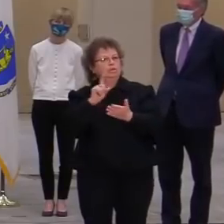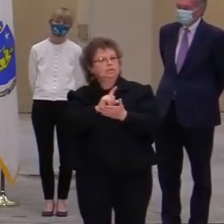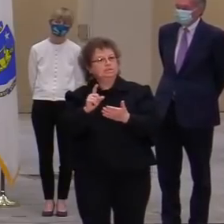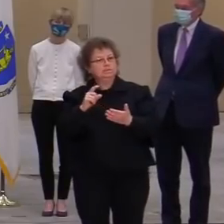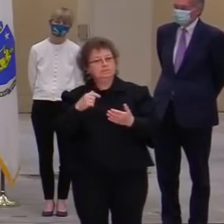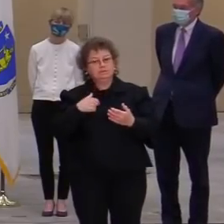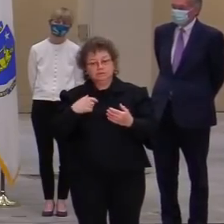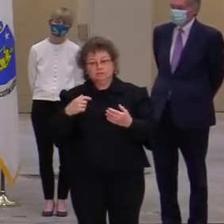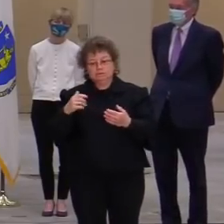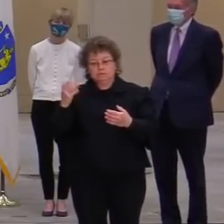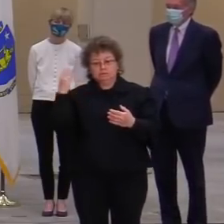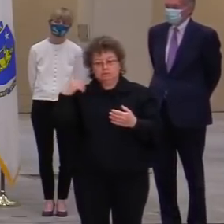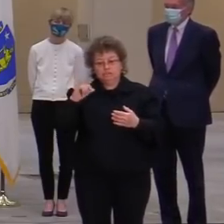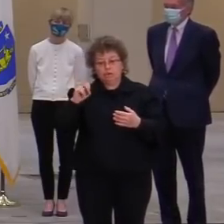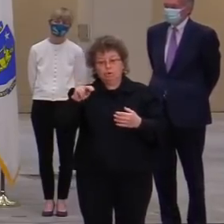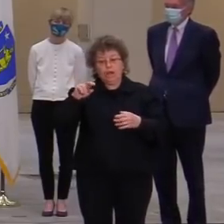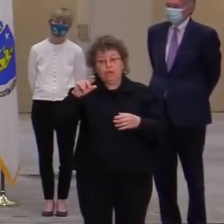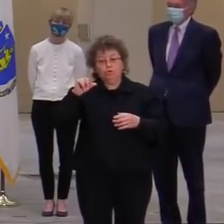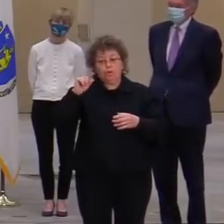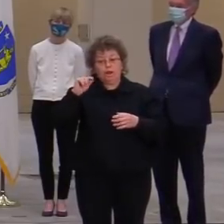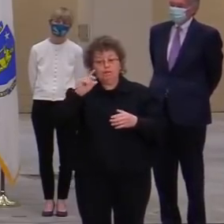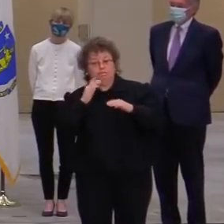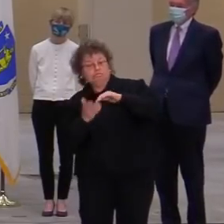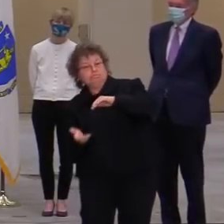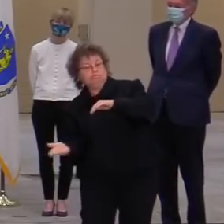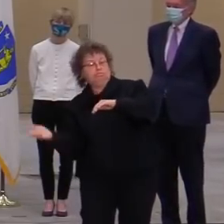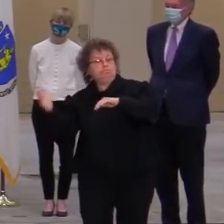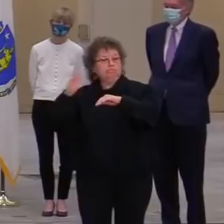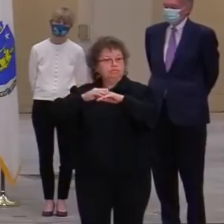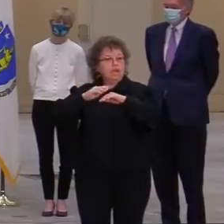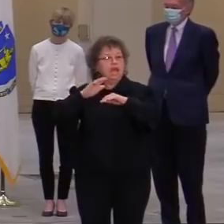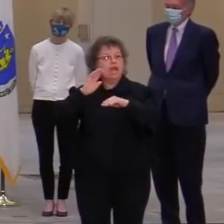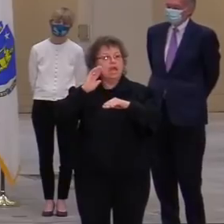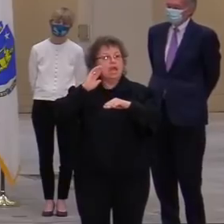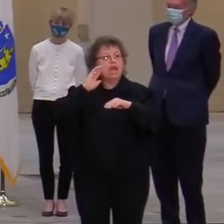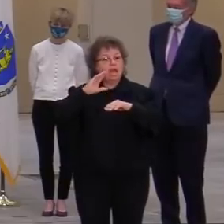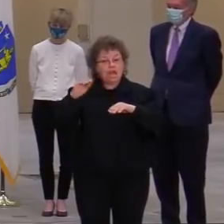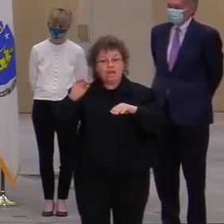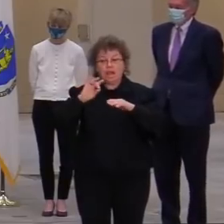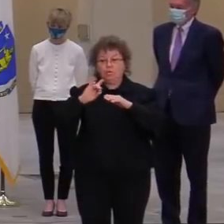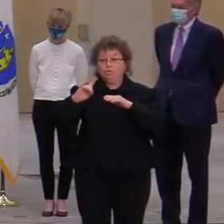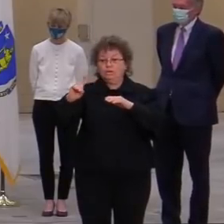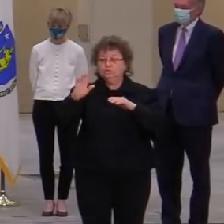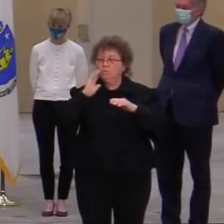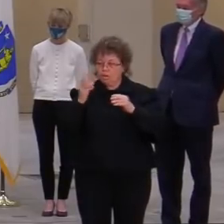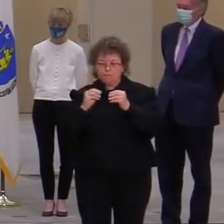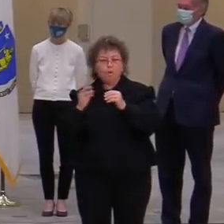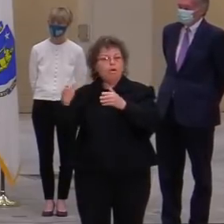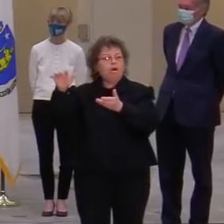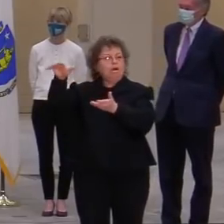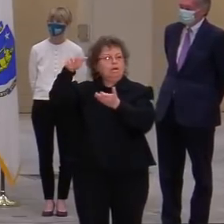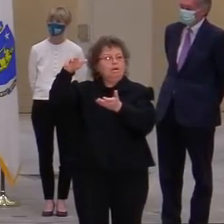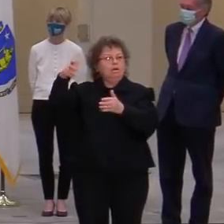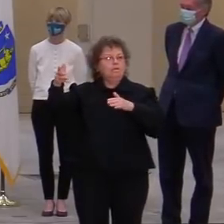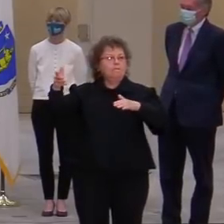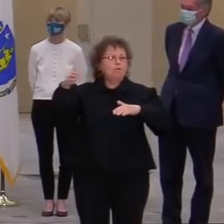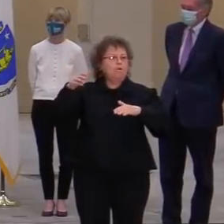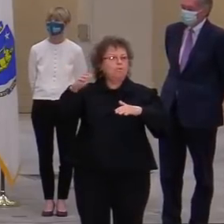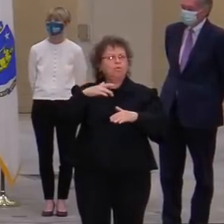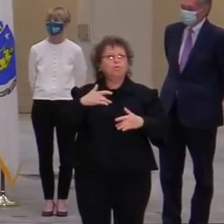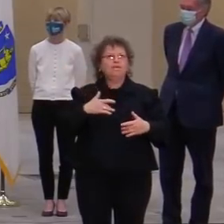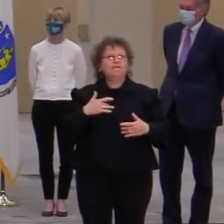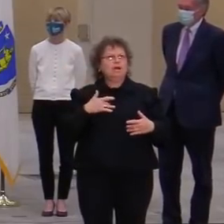than January 20th. And it will increase in the time going forward. So we felt 8 weeks in